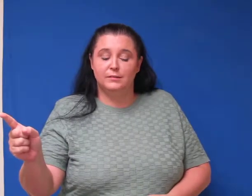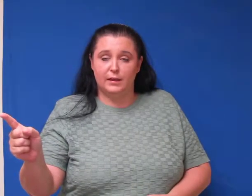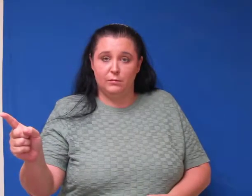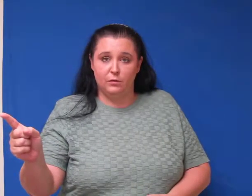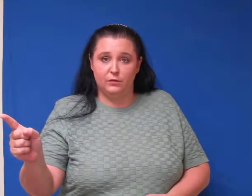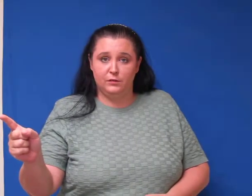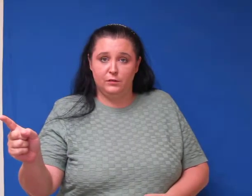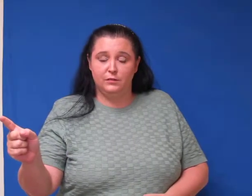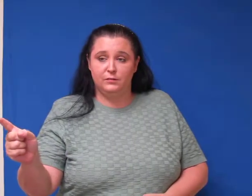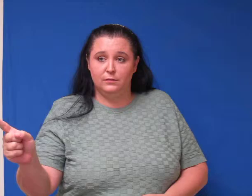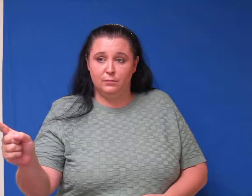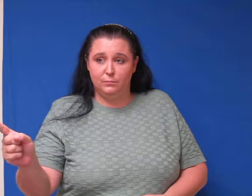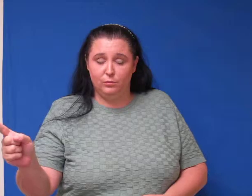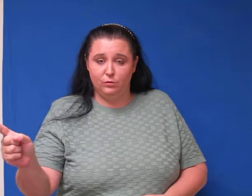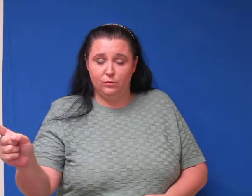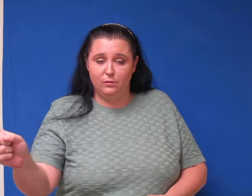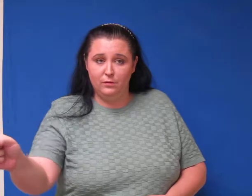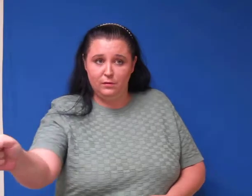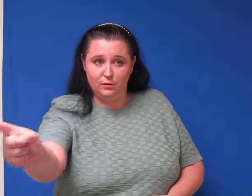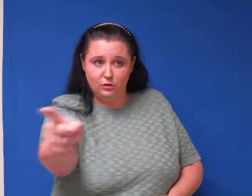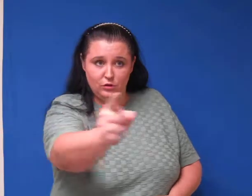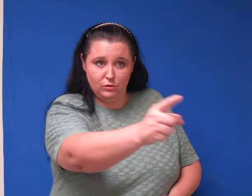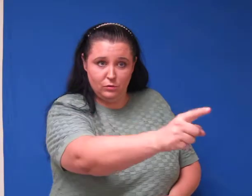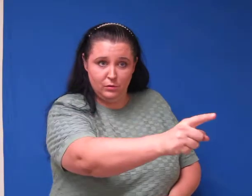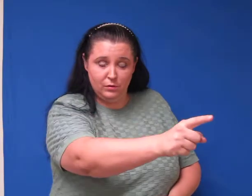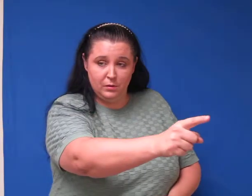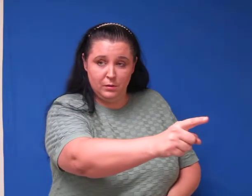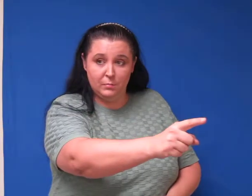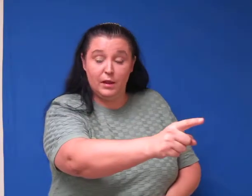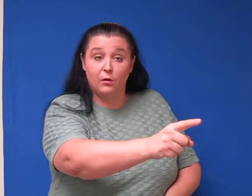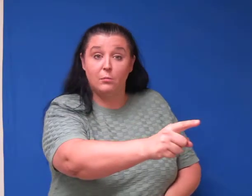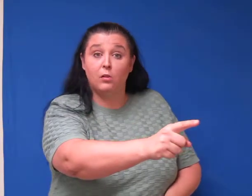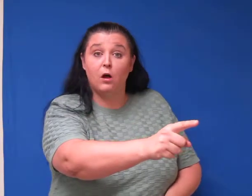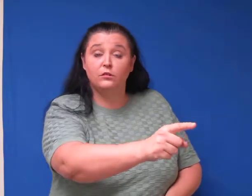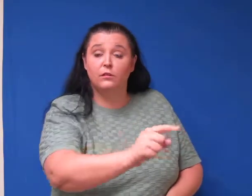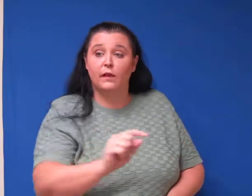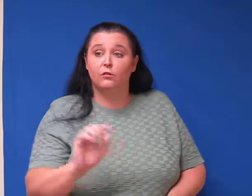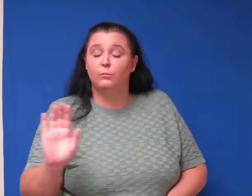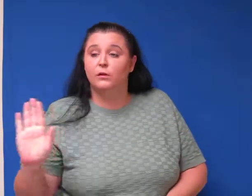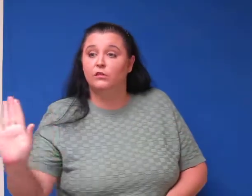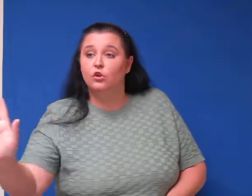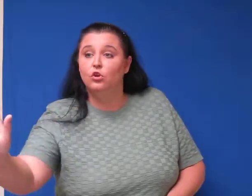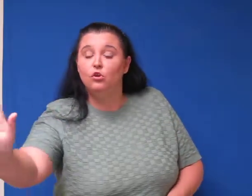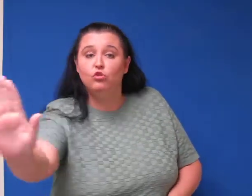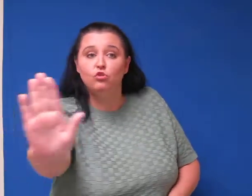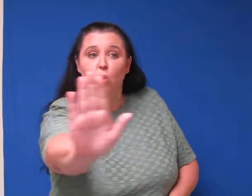second person, plural, you. But now it belongs to that group, it's